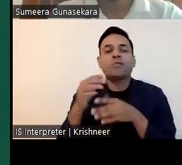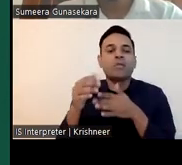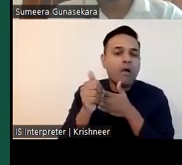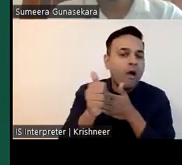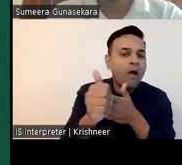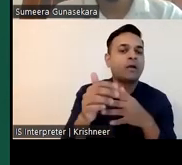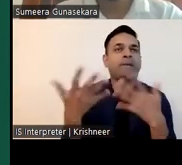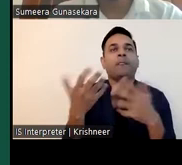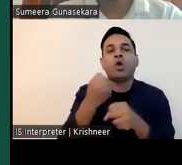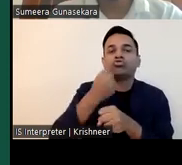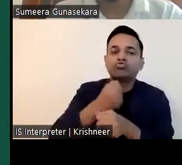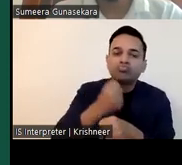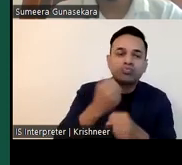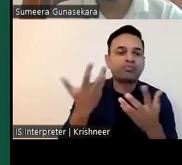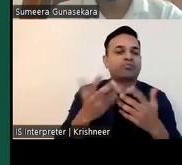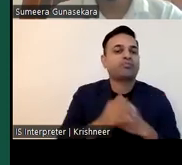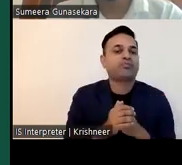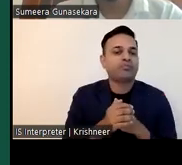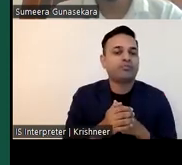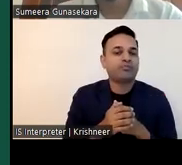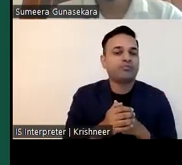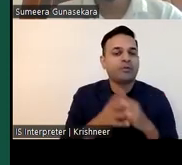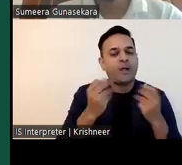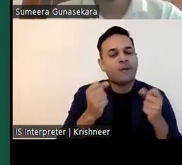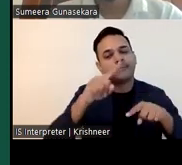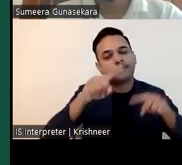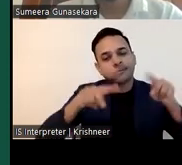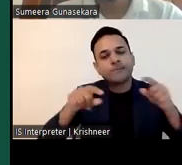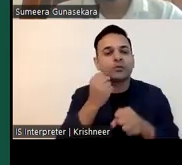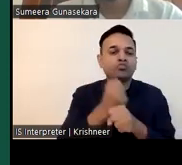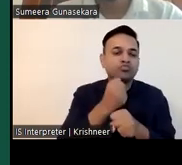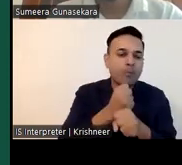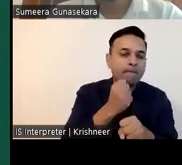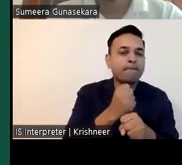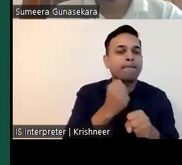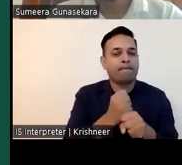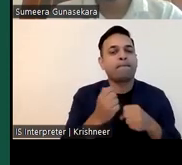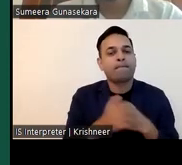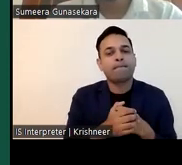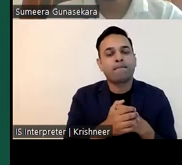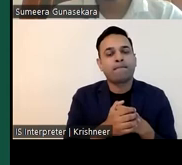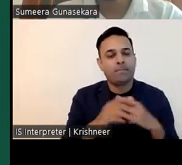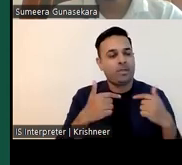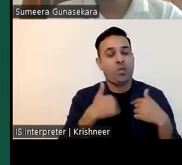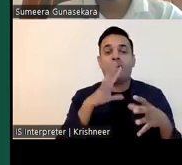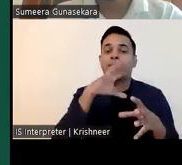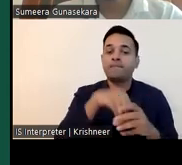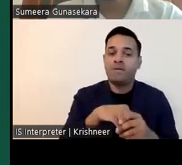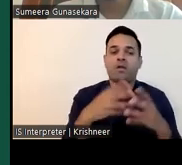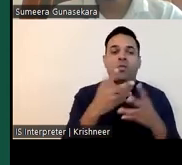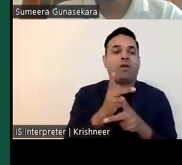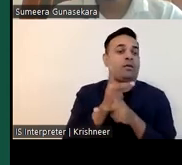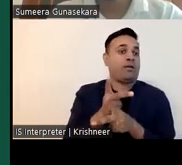Sri Lanka. So as a group, we are now doing our advocacy program all over the country as a team. So next slide,